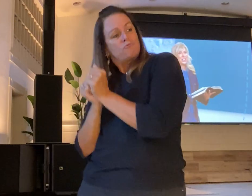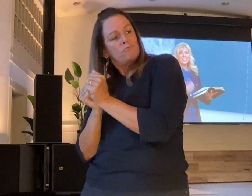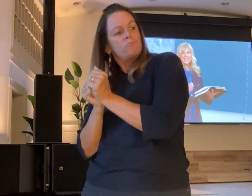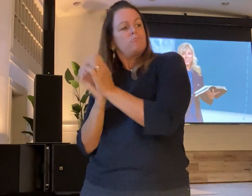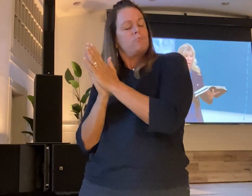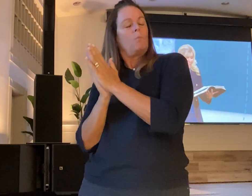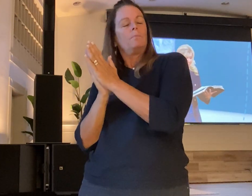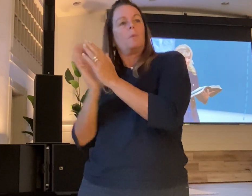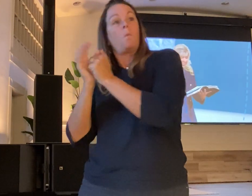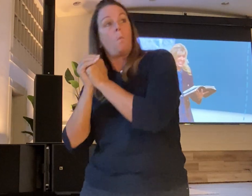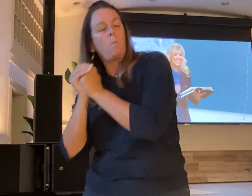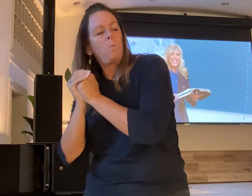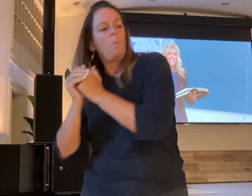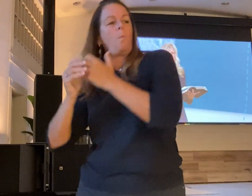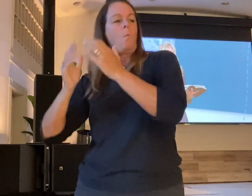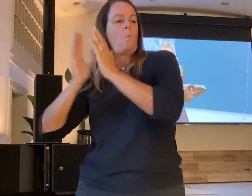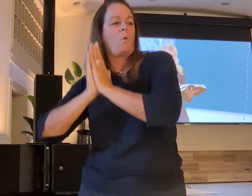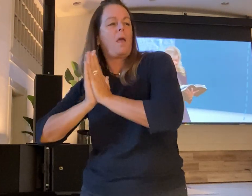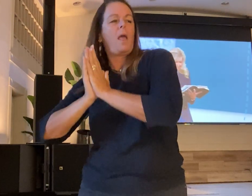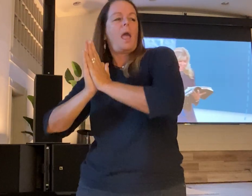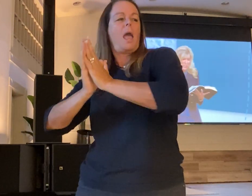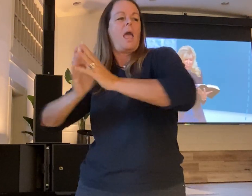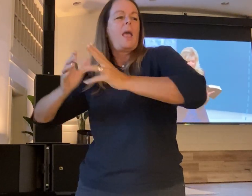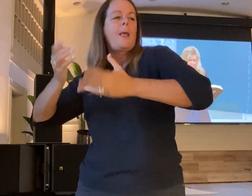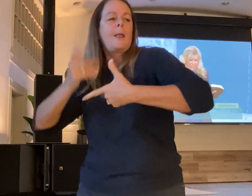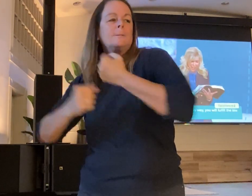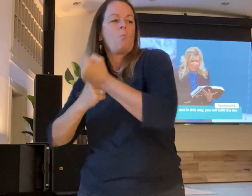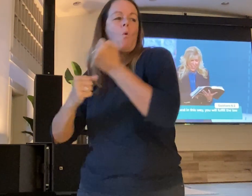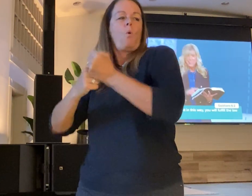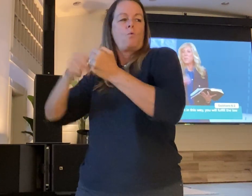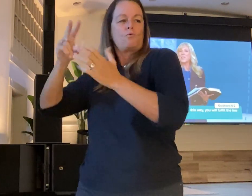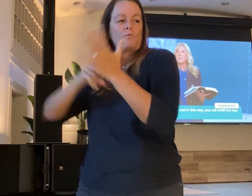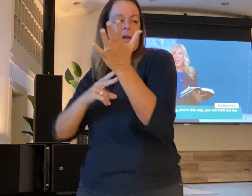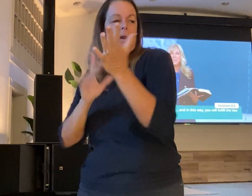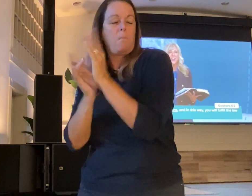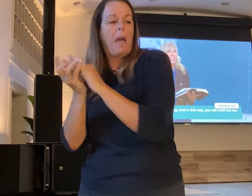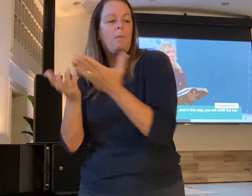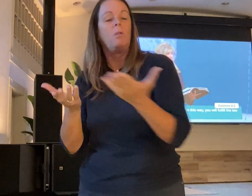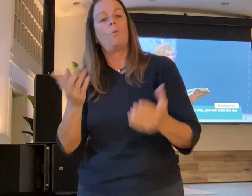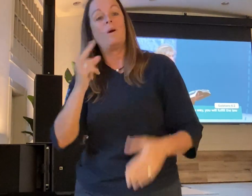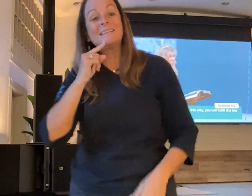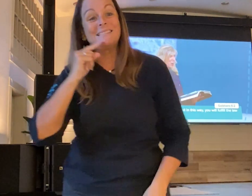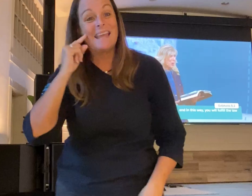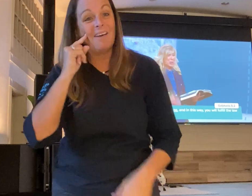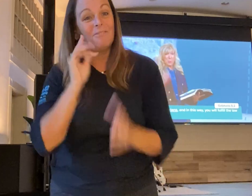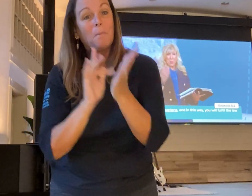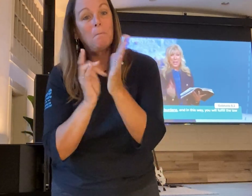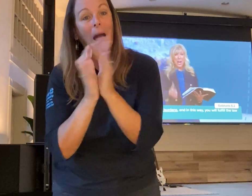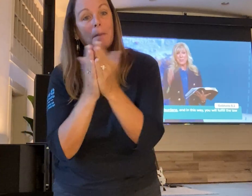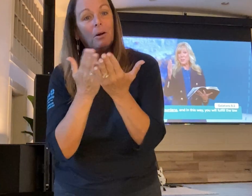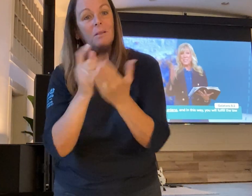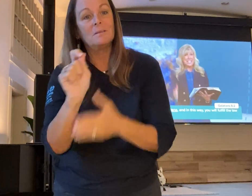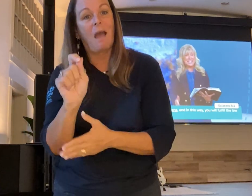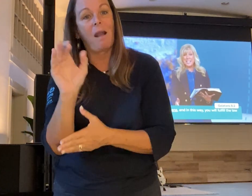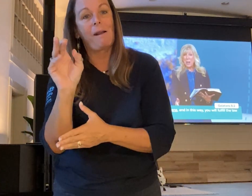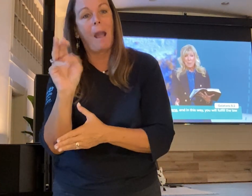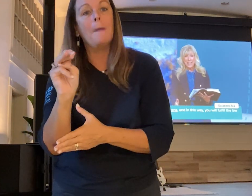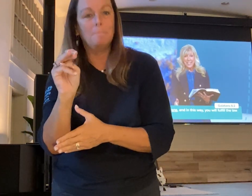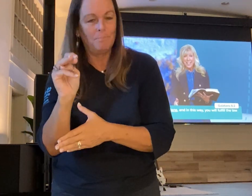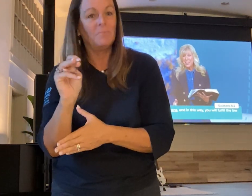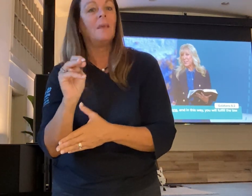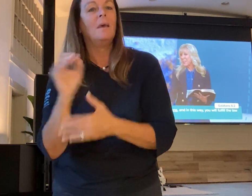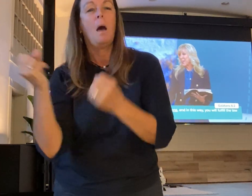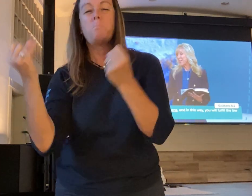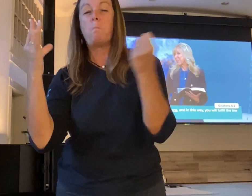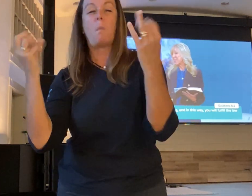love that Jesus is talking about here is this Galatians 6:2 kind of love. That when life is unbearable, the breakup that you didn't